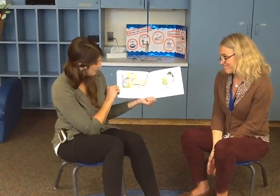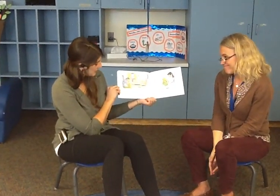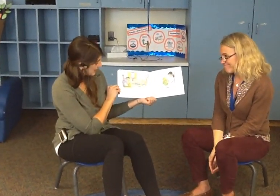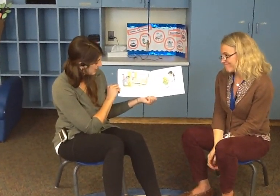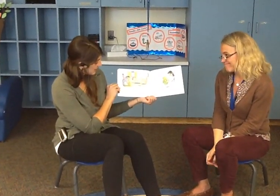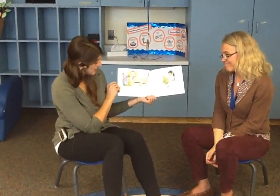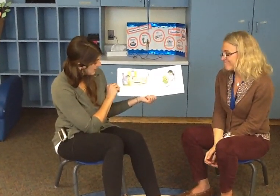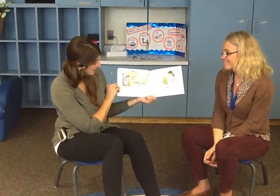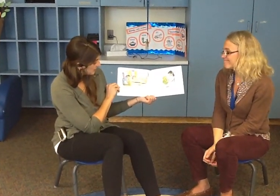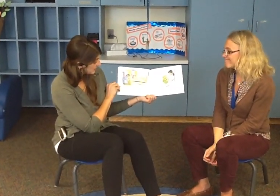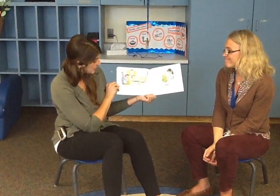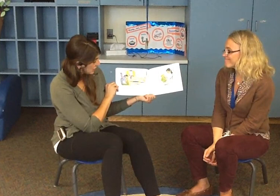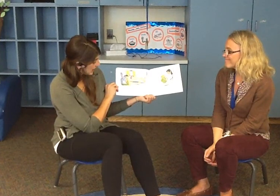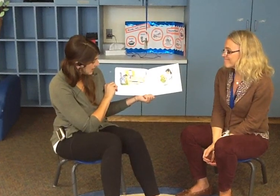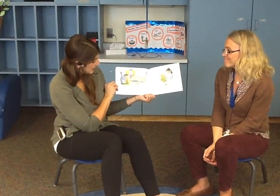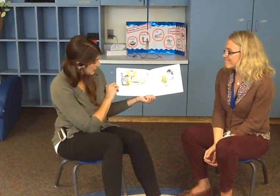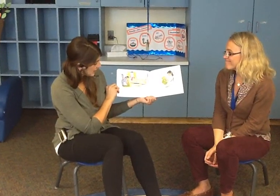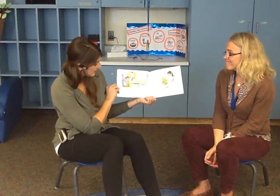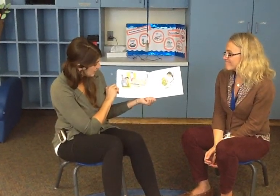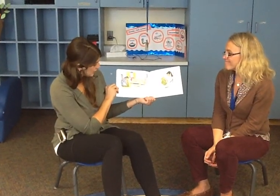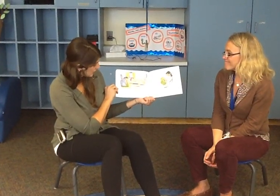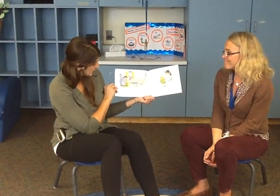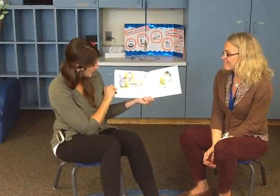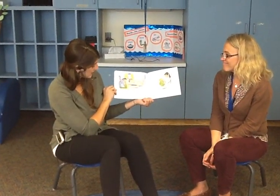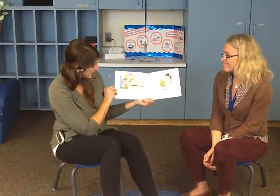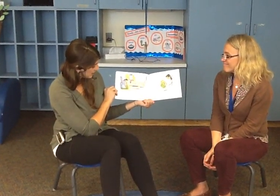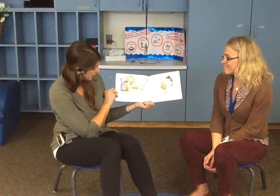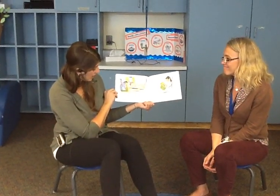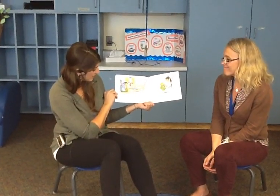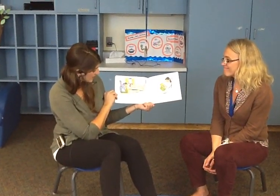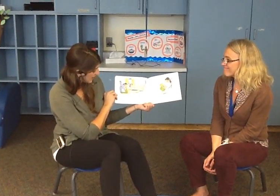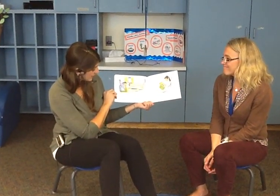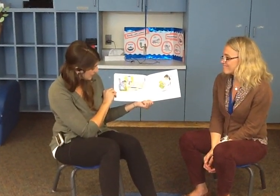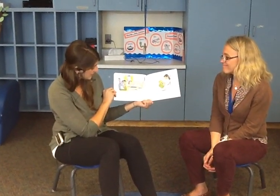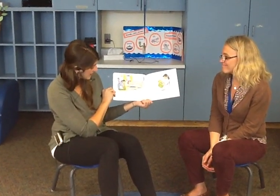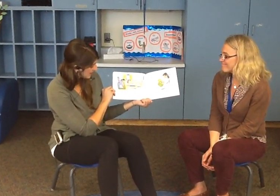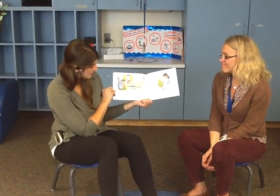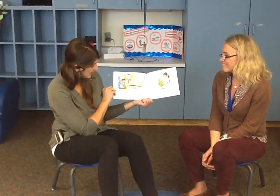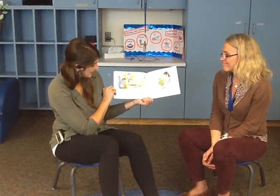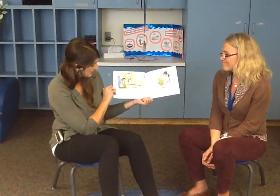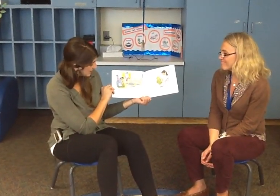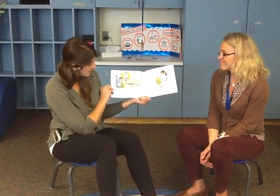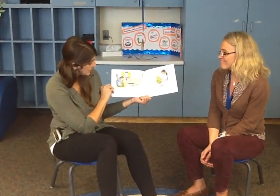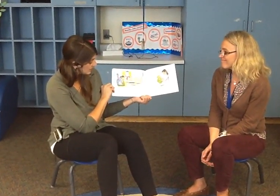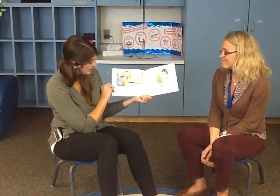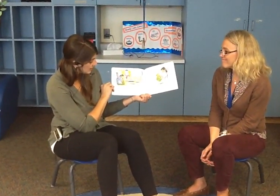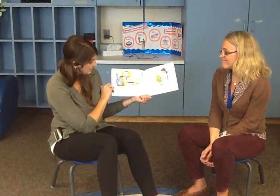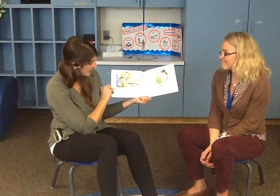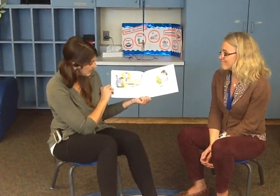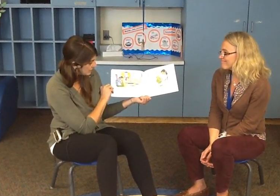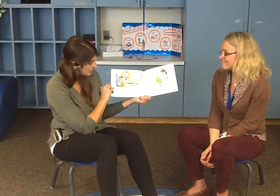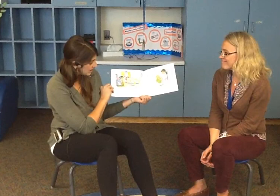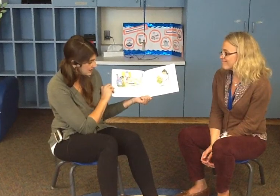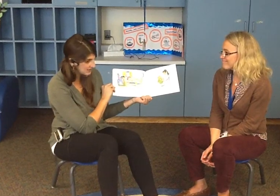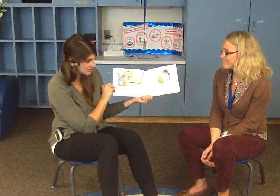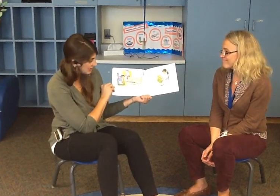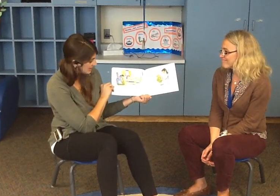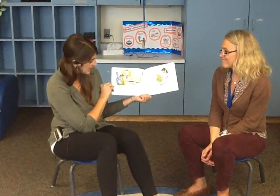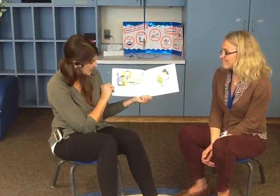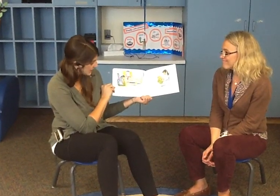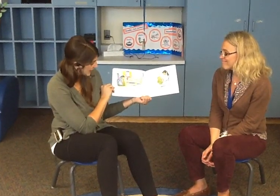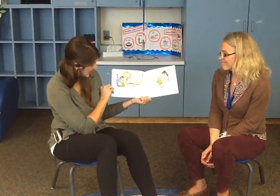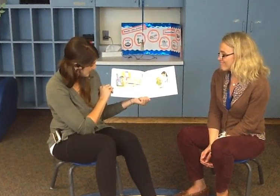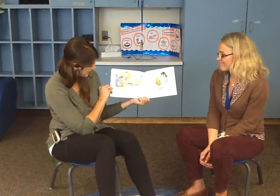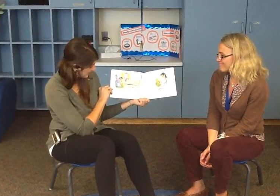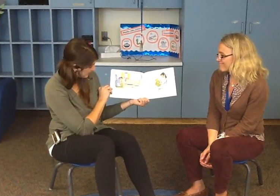Corduroy blinked. There was a chair in the chest of drawers and alongside a girl-sized bed stood a little bed just the